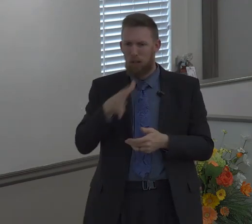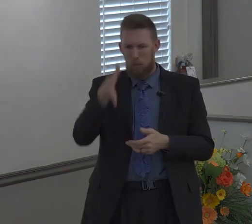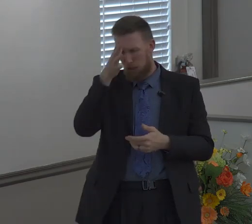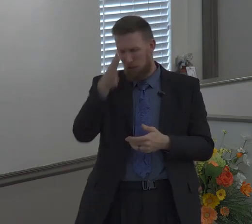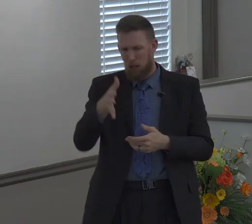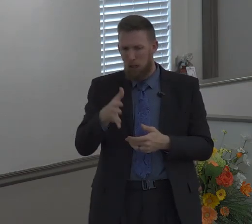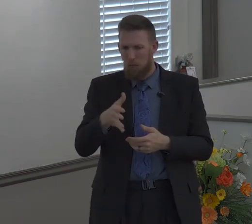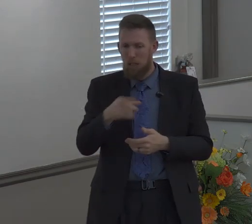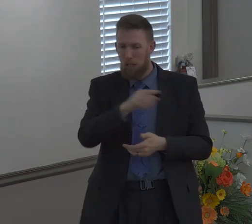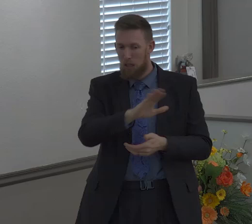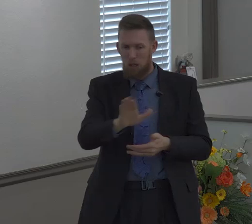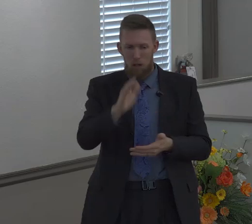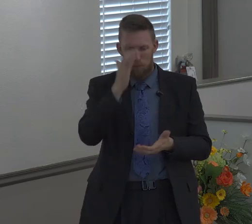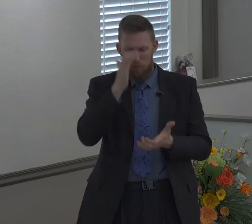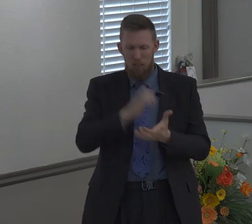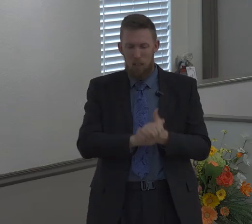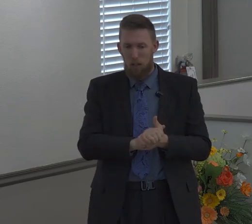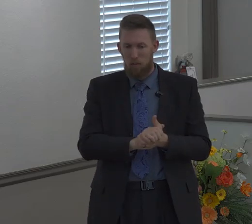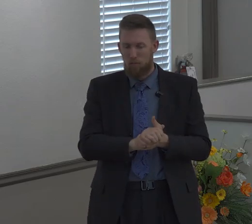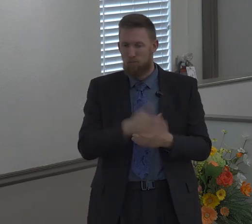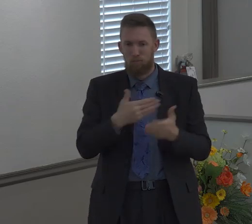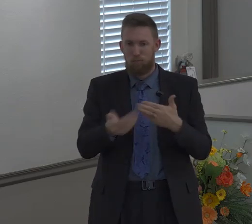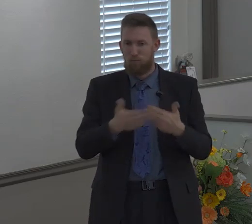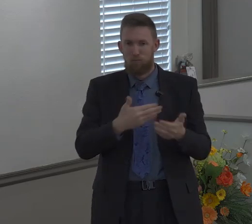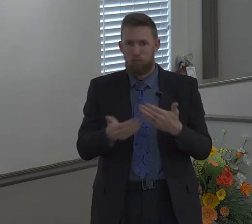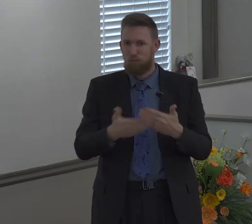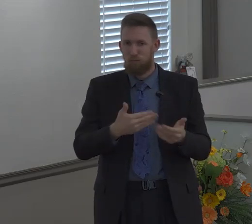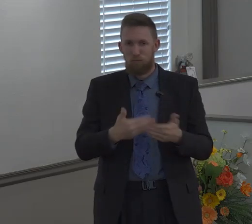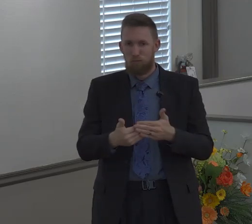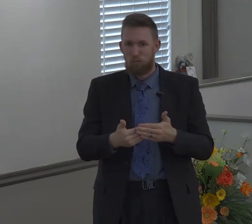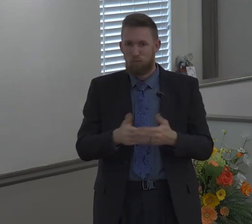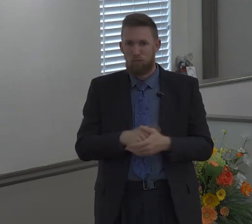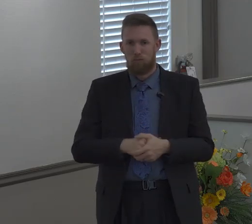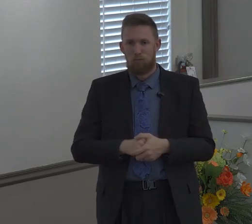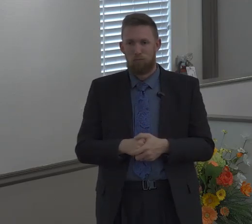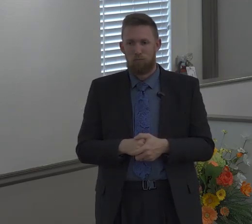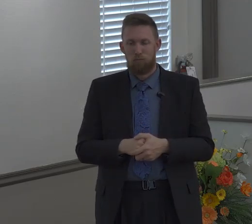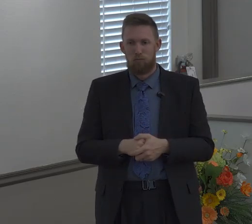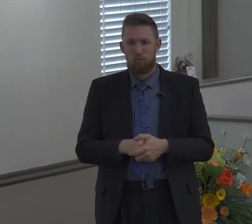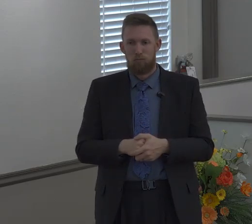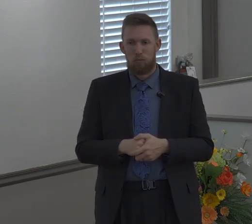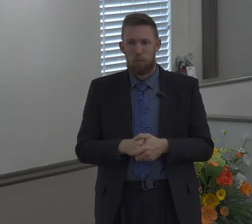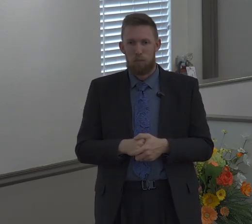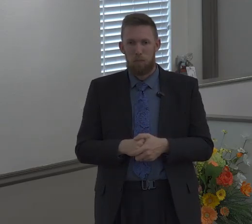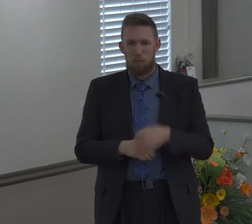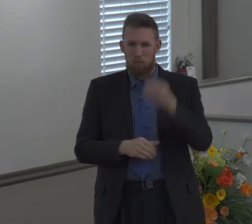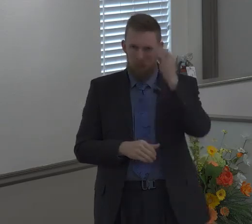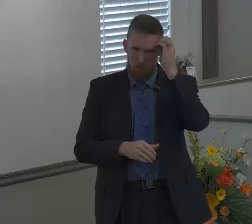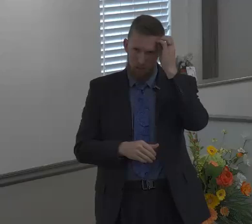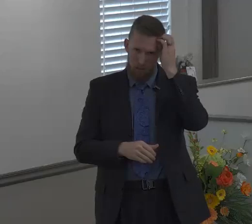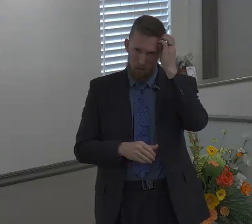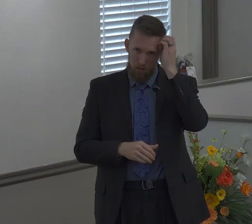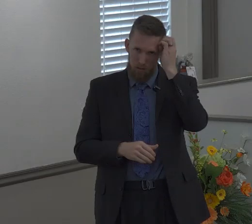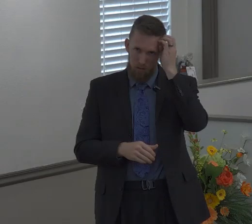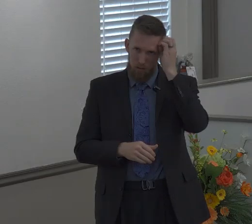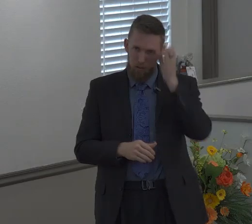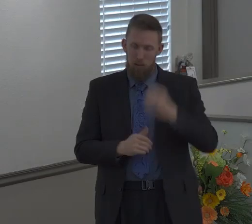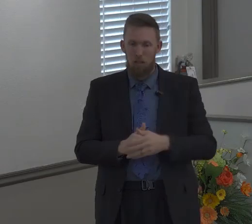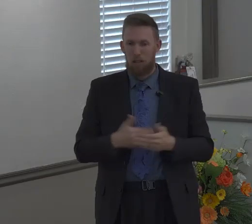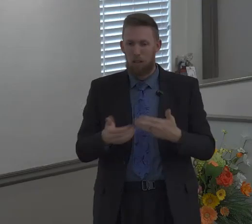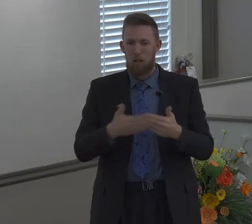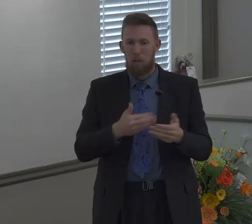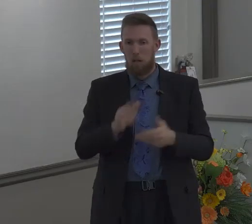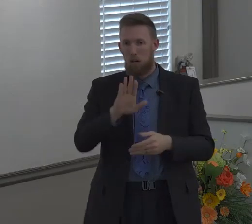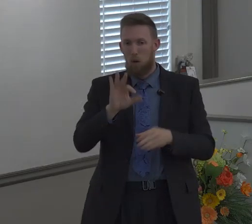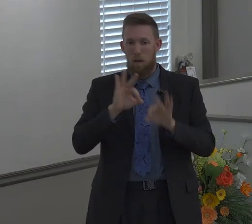saved, granny was saved, grandpa was saved. Down the line, ancestry.com. I mean, it doesn't matter